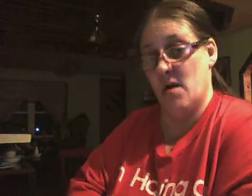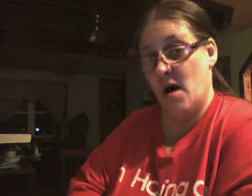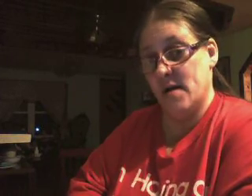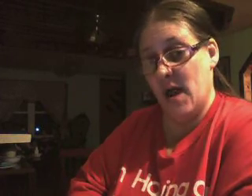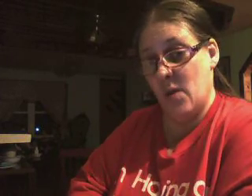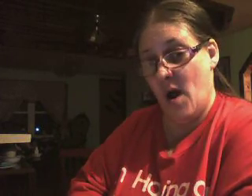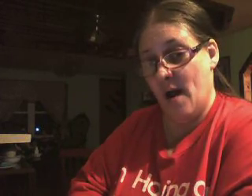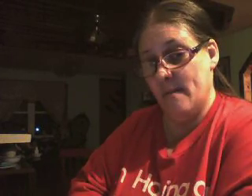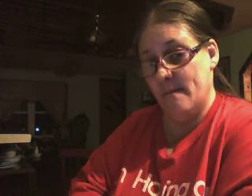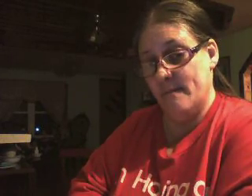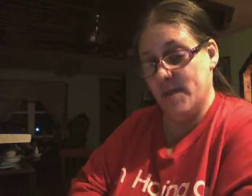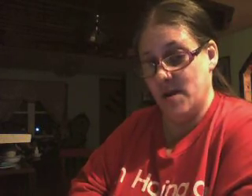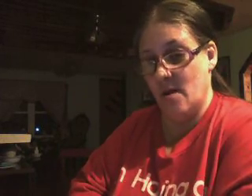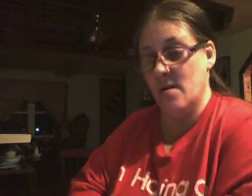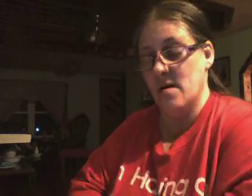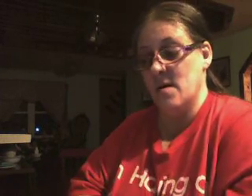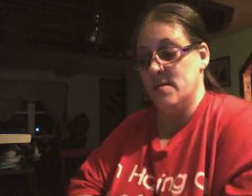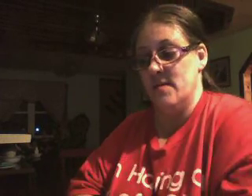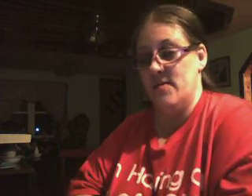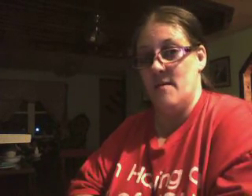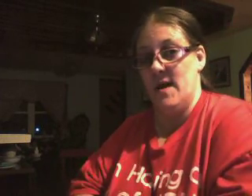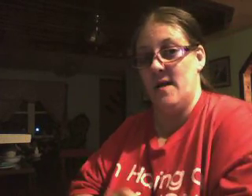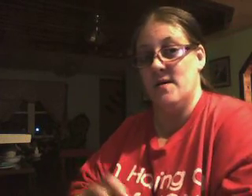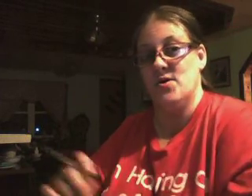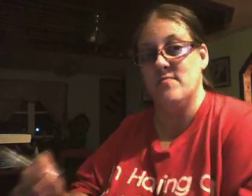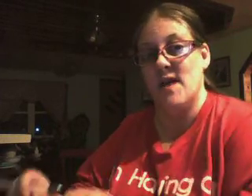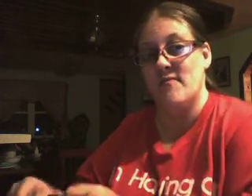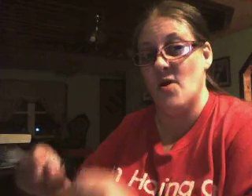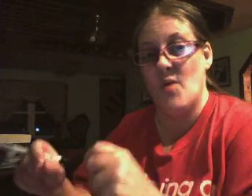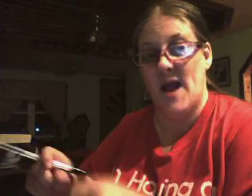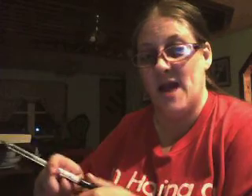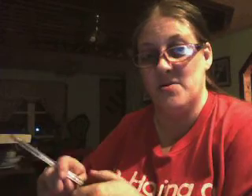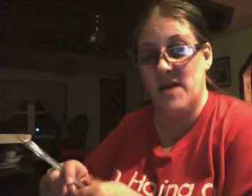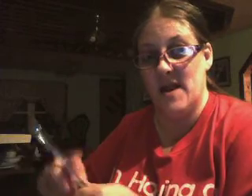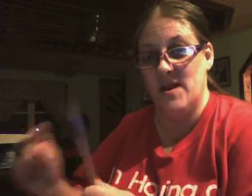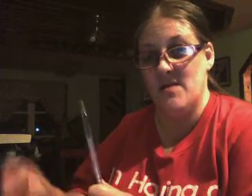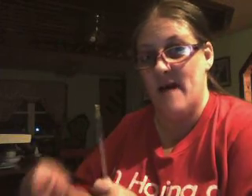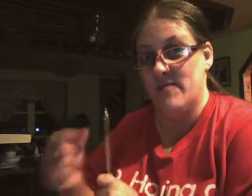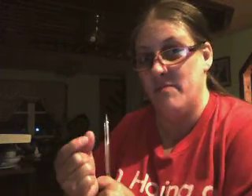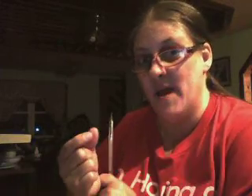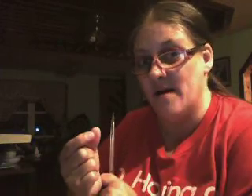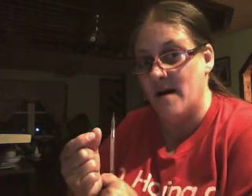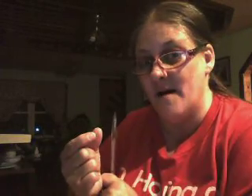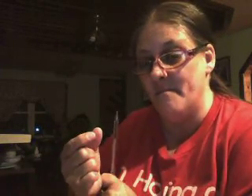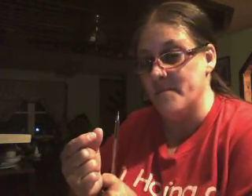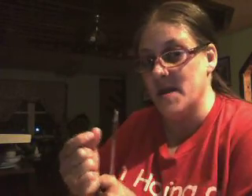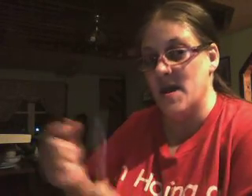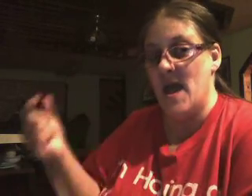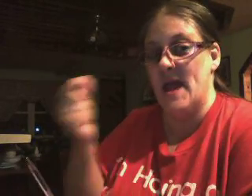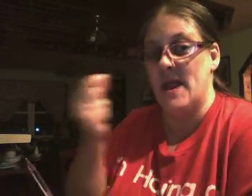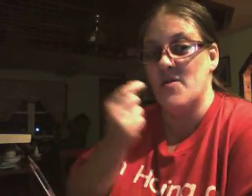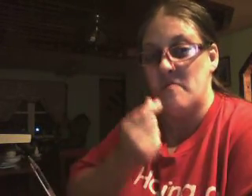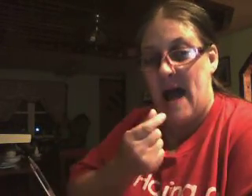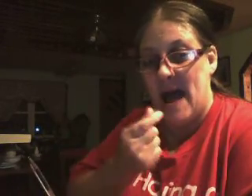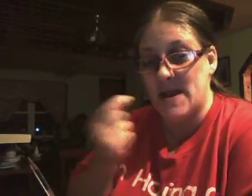or not and why? You know, should there be, because you never know what kind you're getting and you have to pick up and either bite